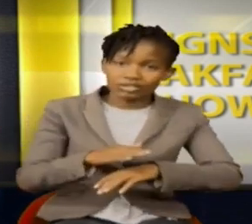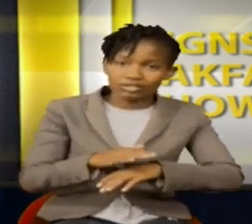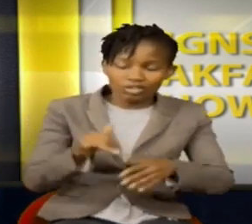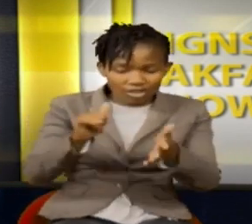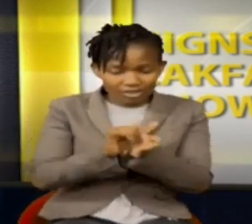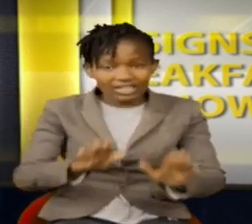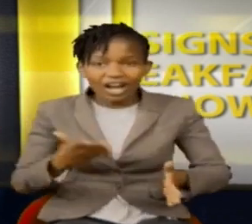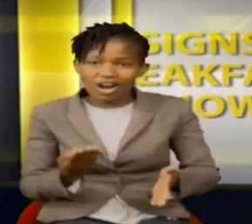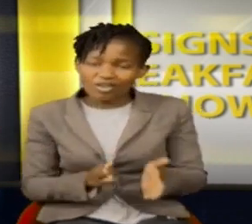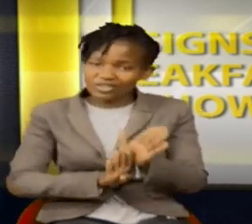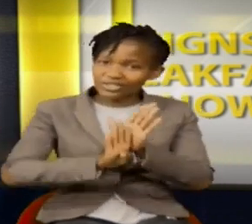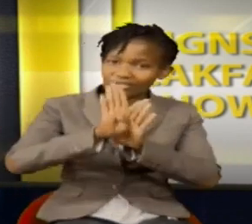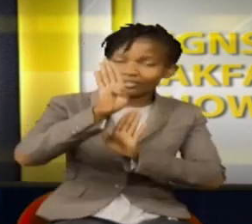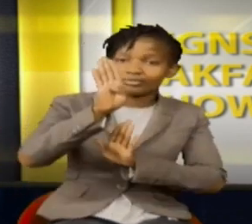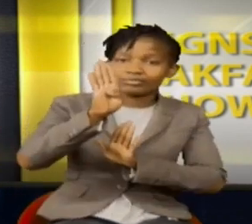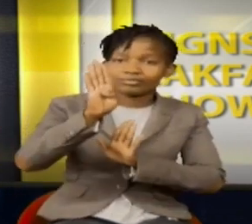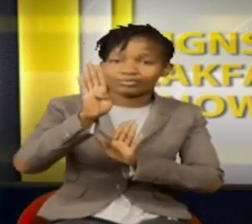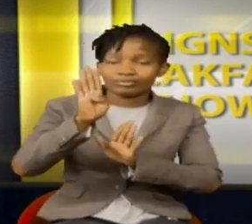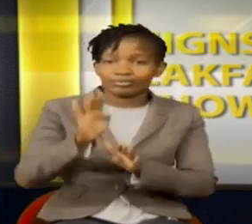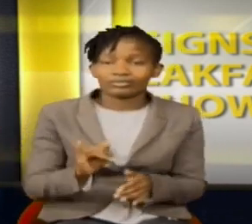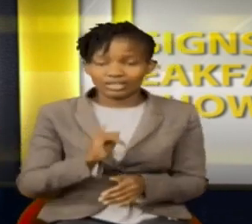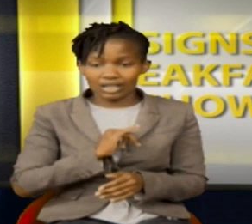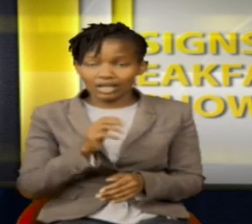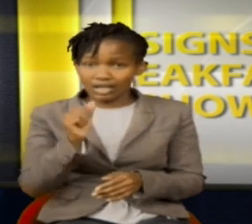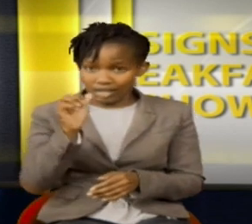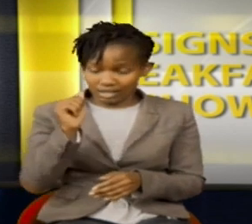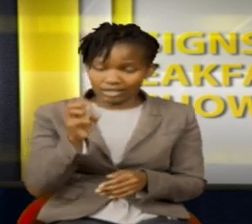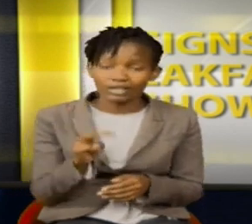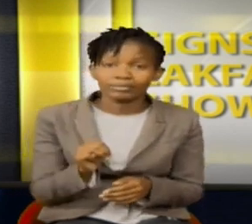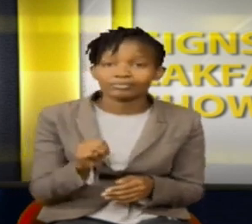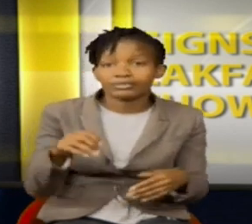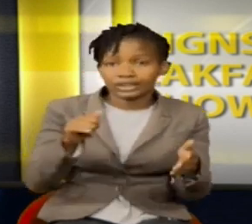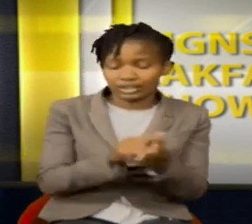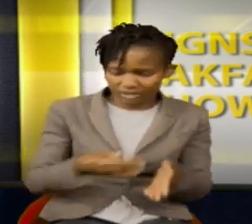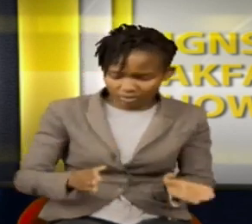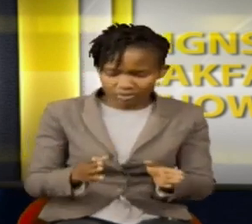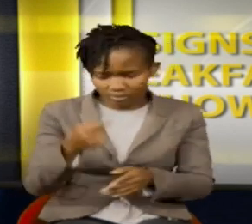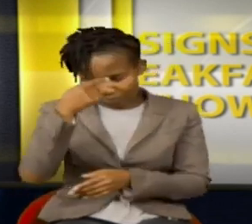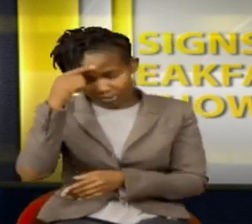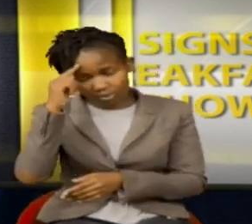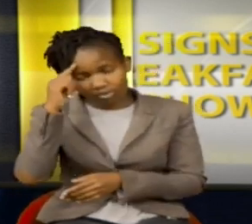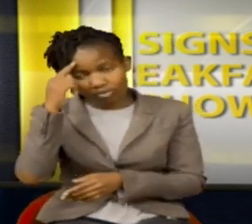entrepreneur. Today, I am the way I am because of that early beginning. Yes. Before that, I used to